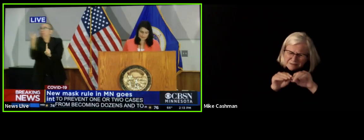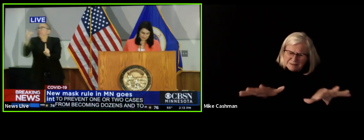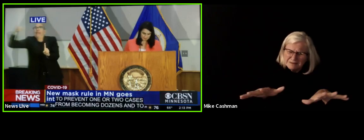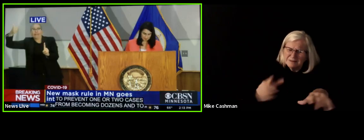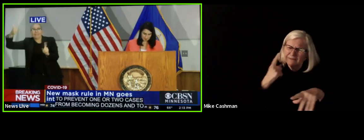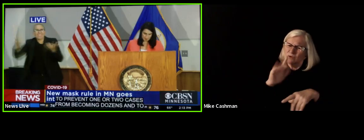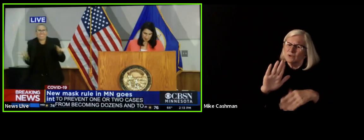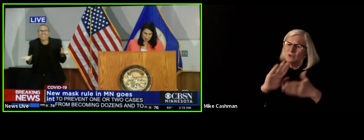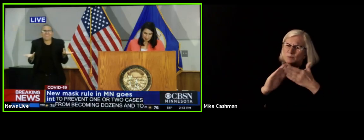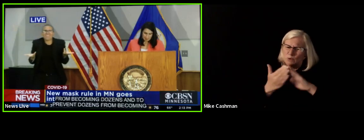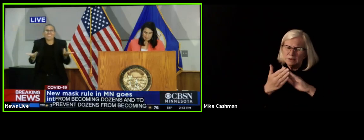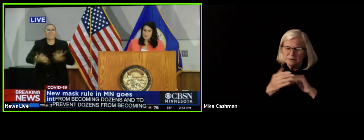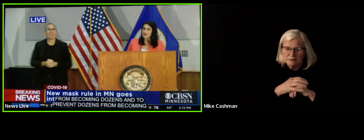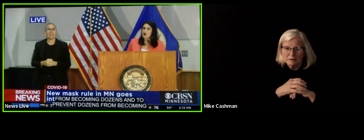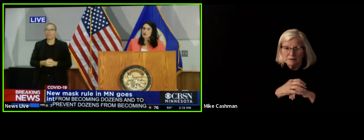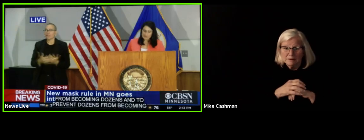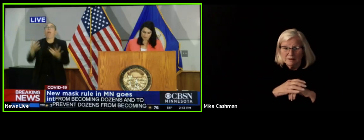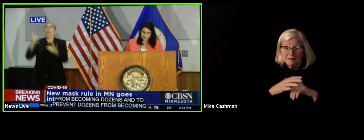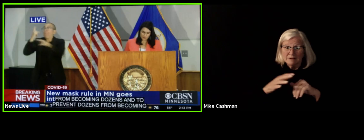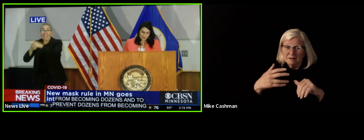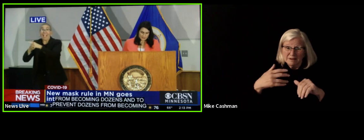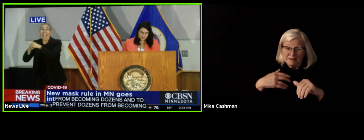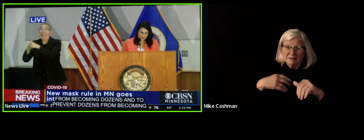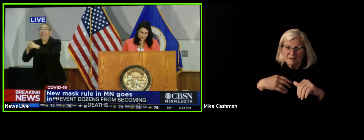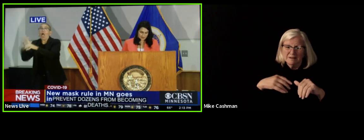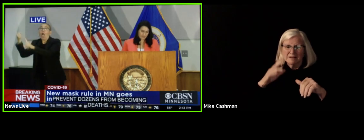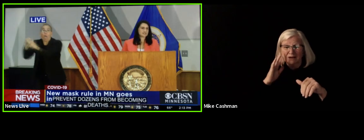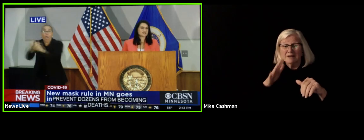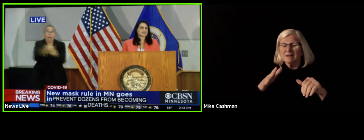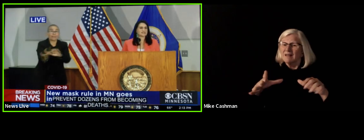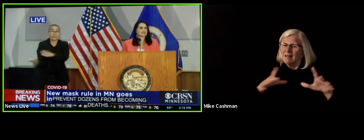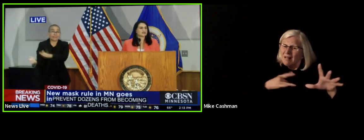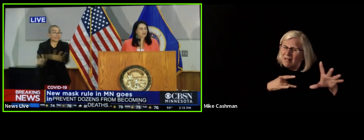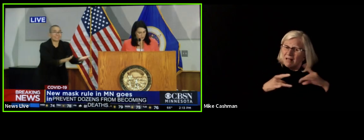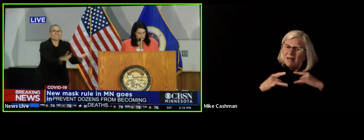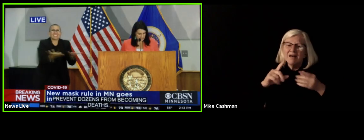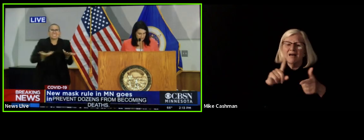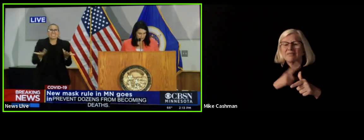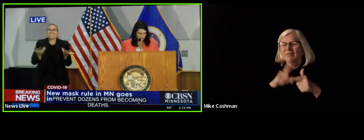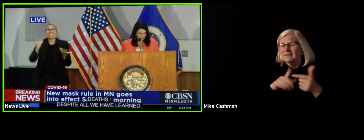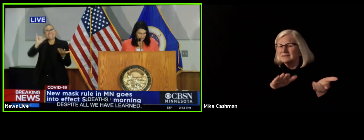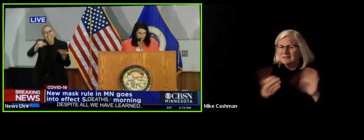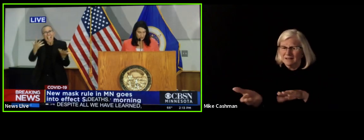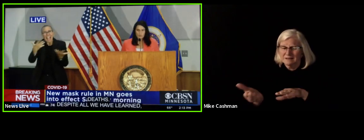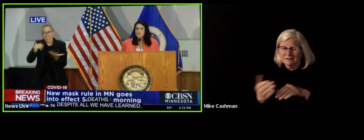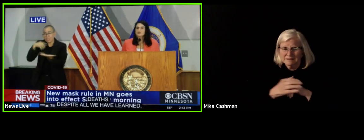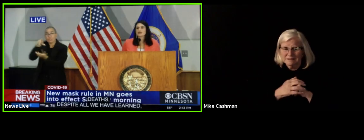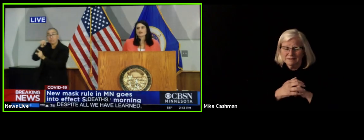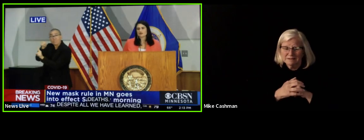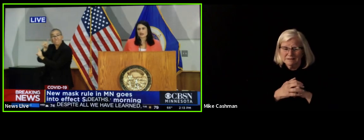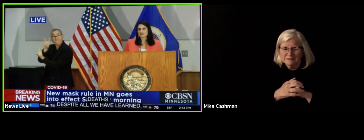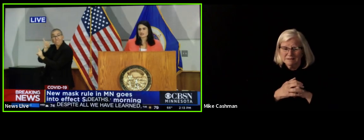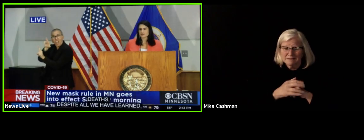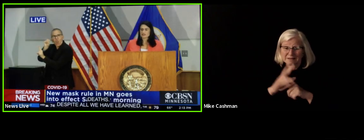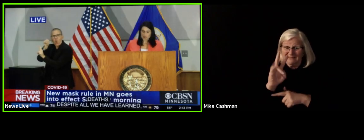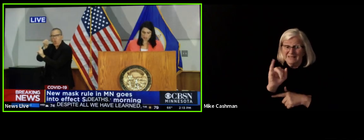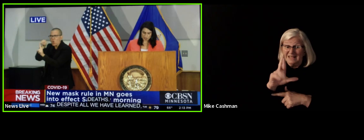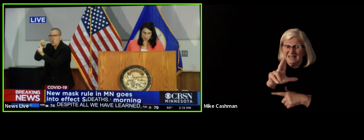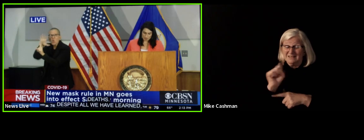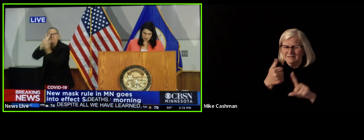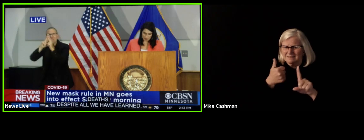deaths. Despite all we have learned, the virus is still unpredictable. We do not know yet what